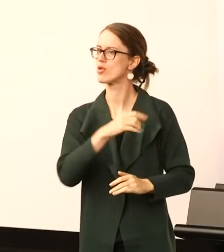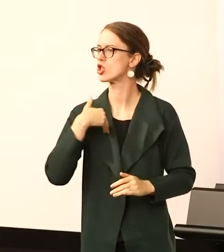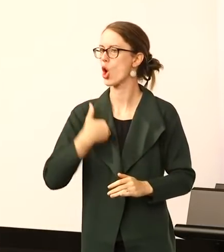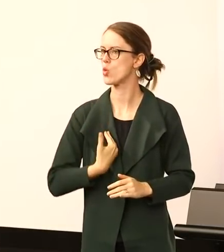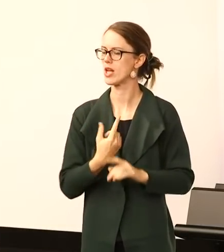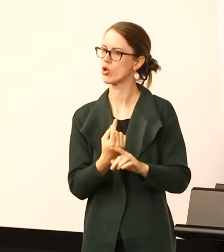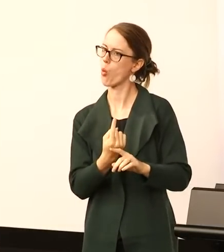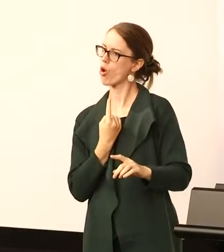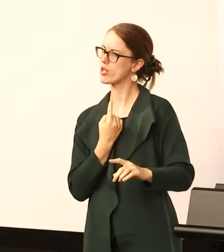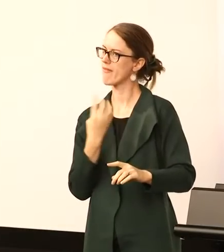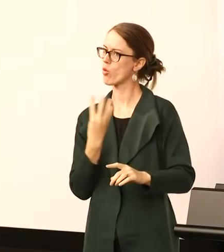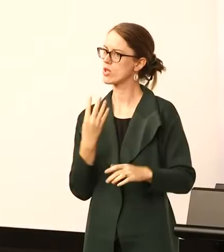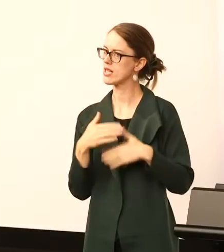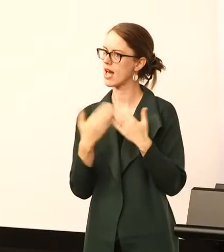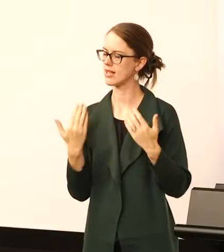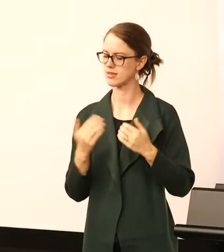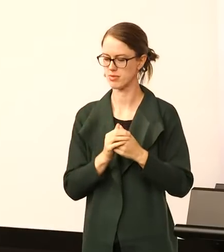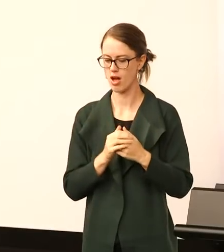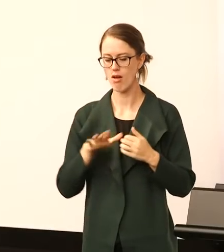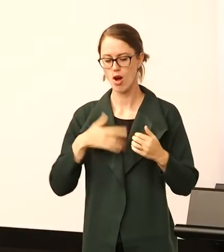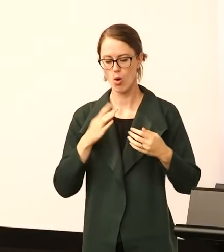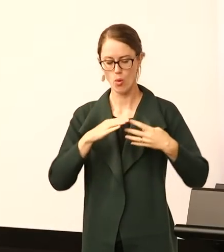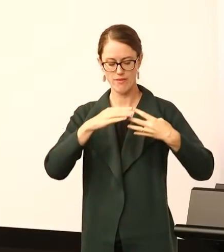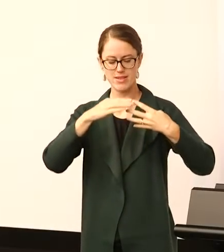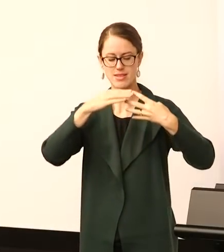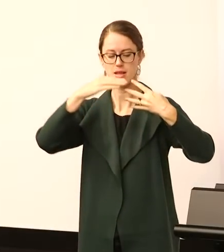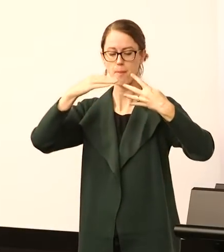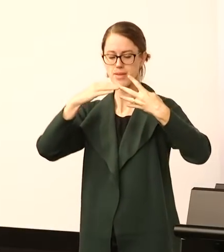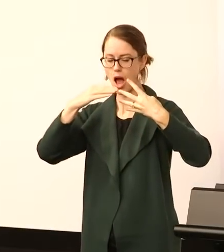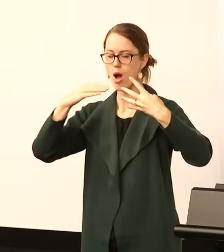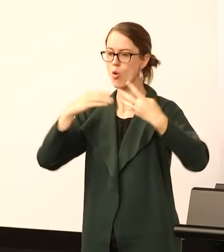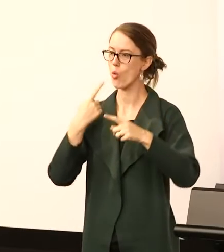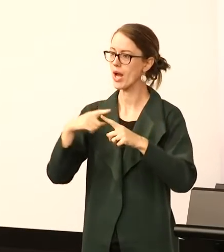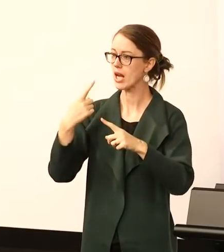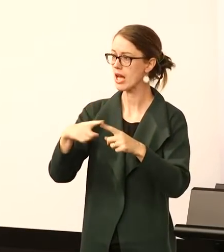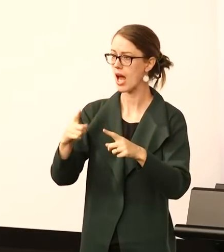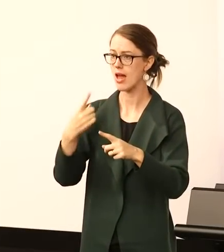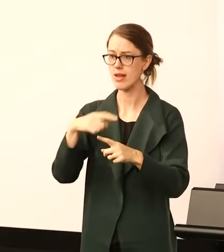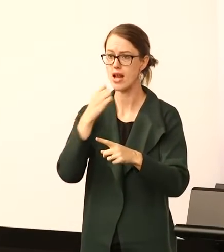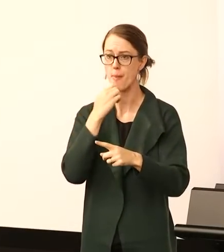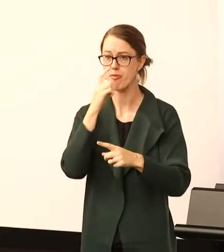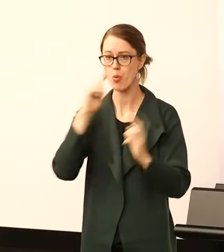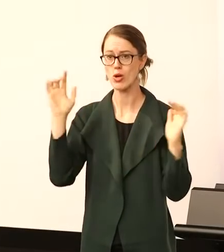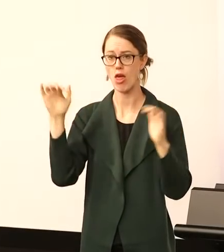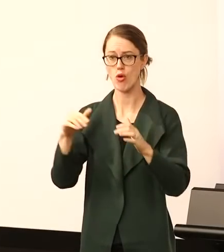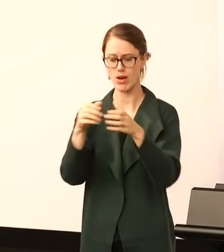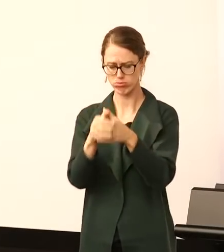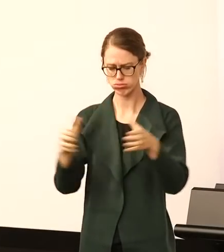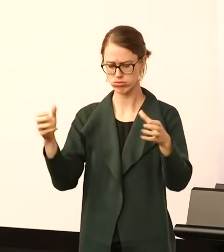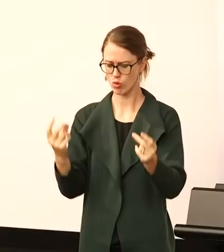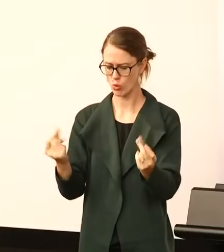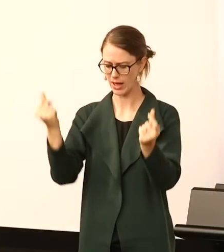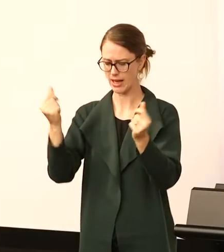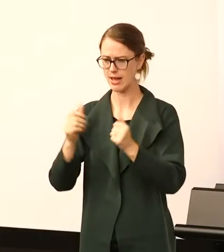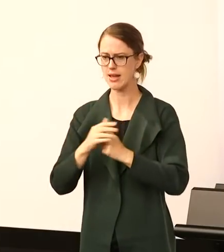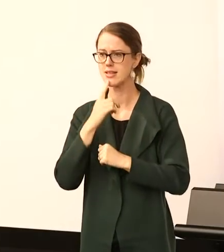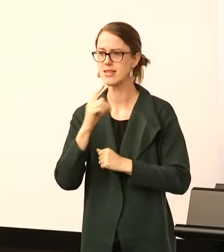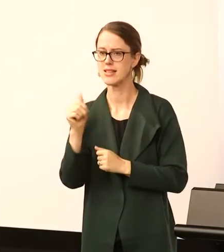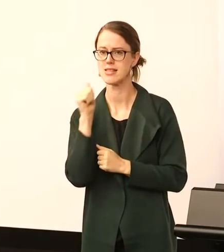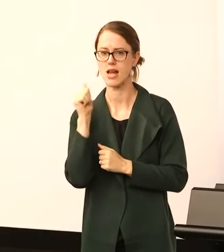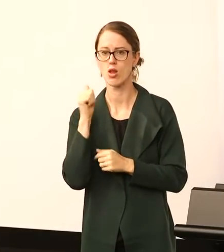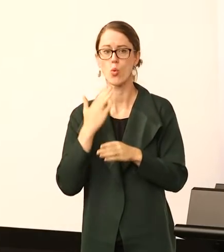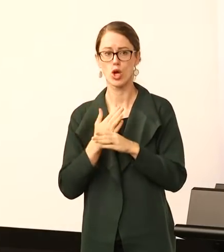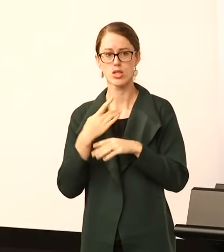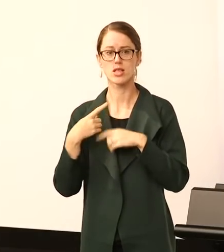we've stepped into level 3 and into level 2 rapidly. We've increased the size of gatherings. And as I said yesterday, the work is